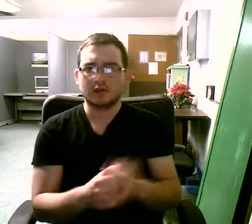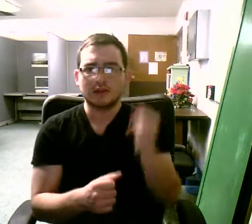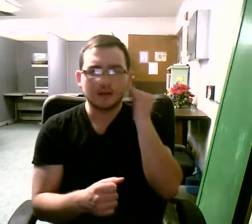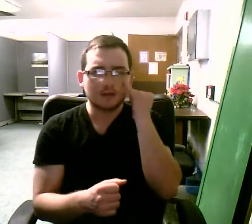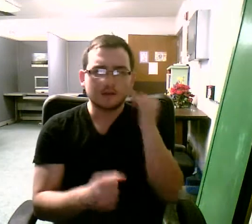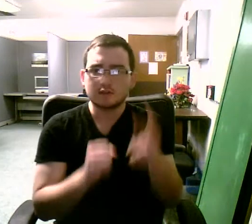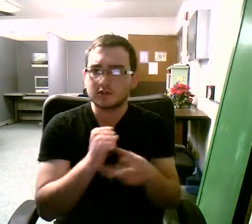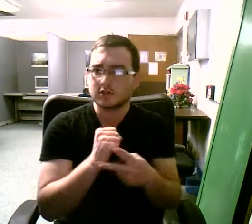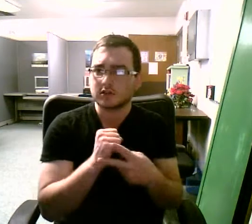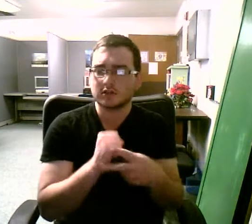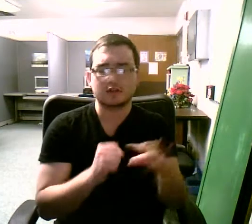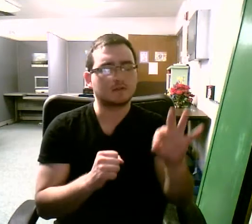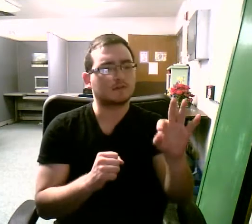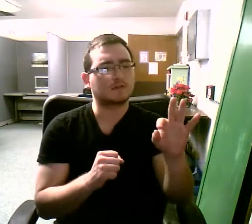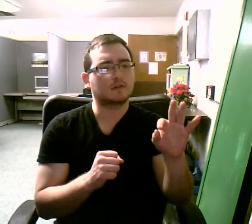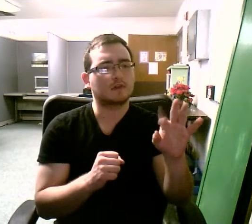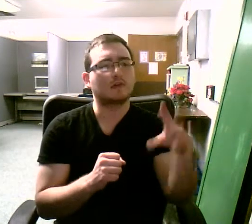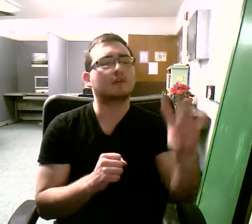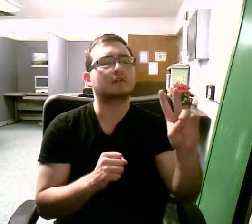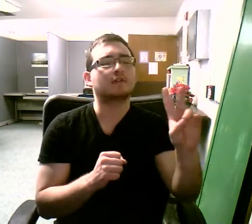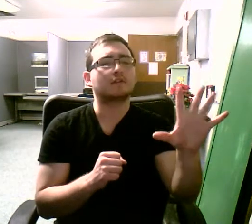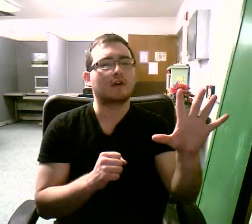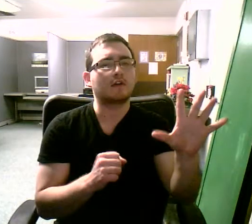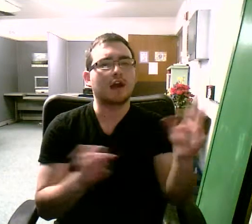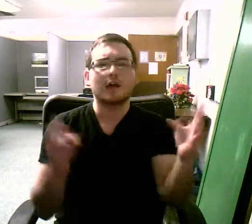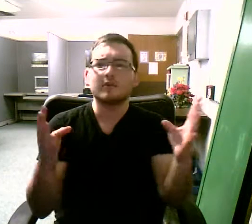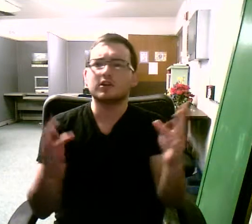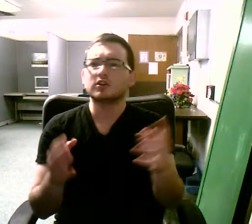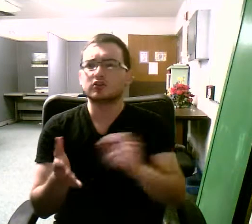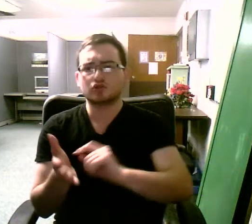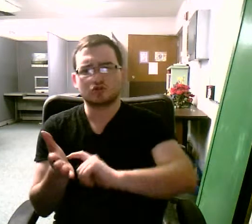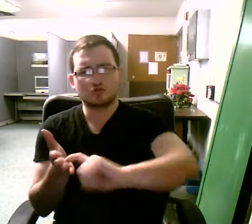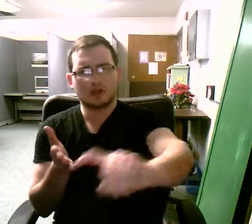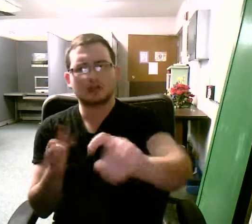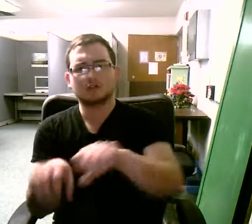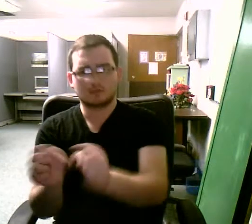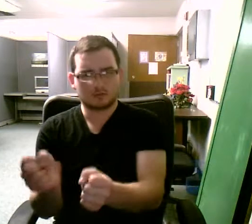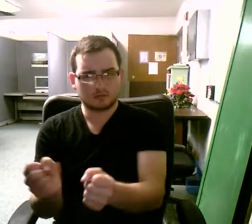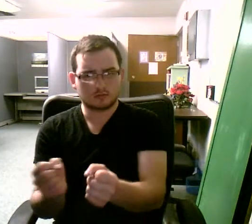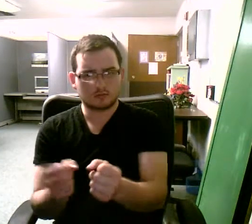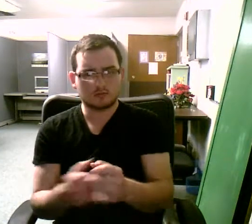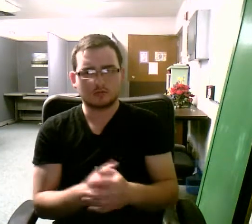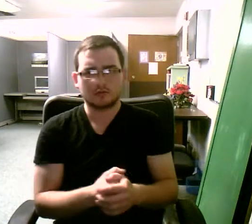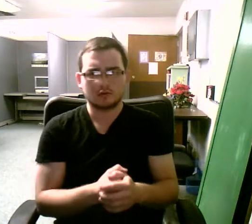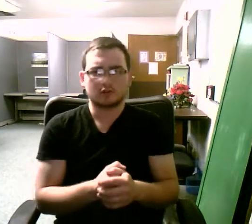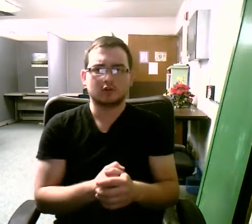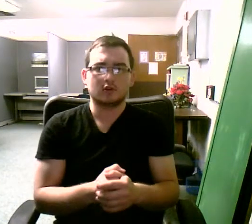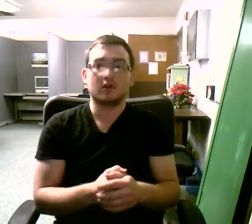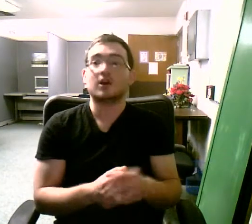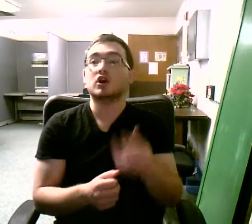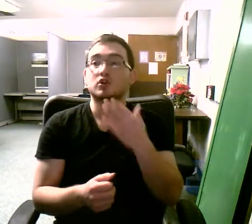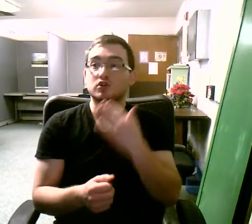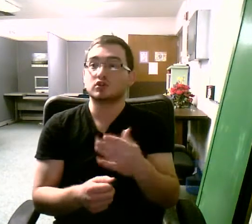scratched or damaged? A good solution statement might be blank DVDs were scratched or damaged.